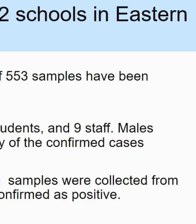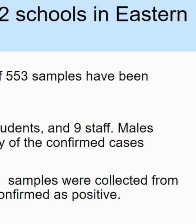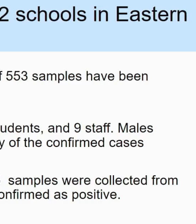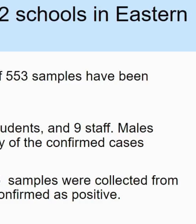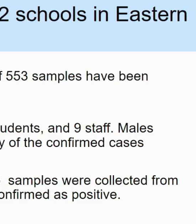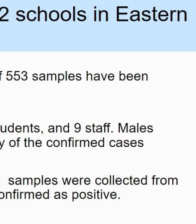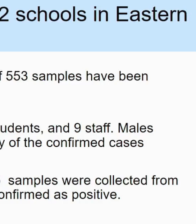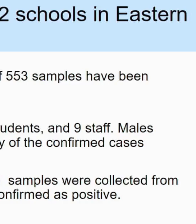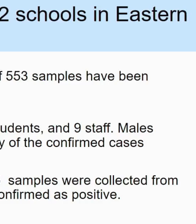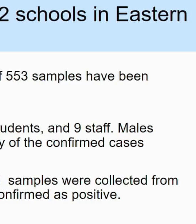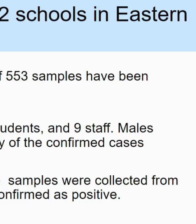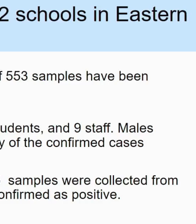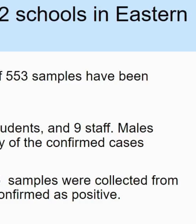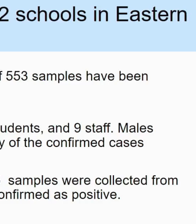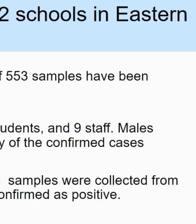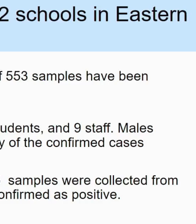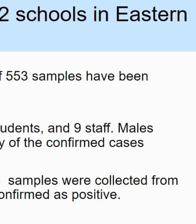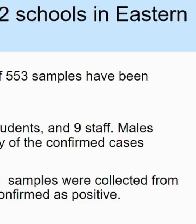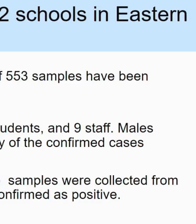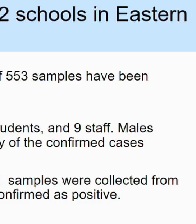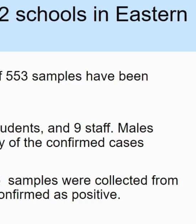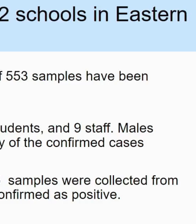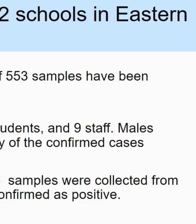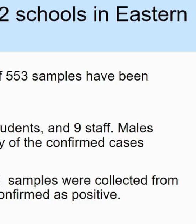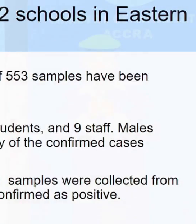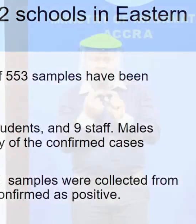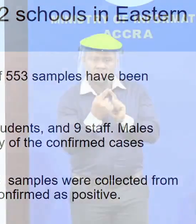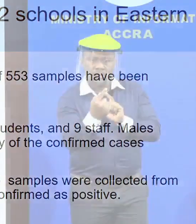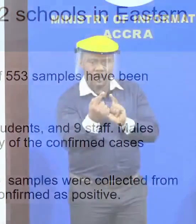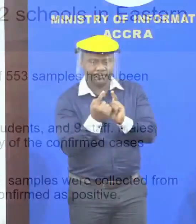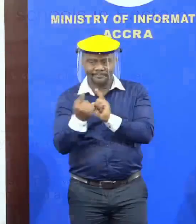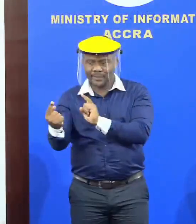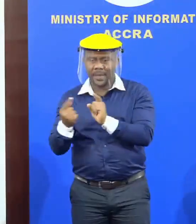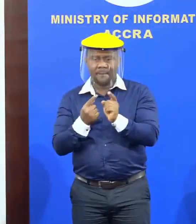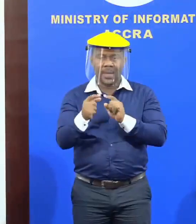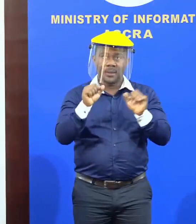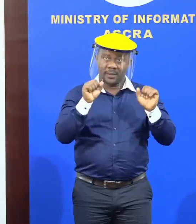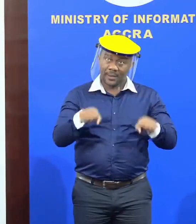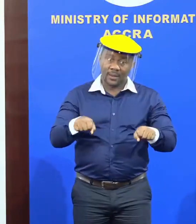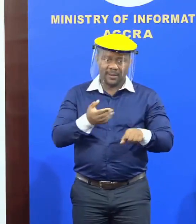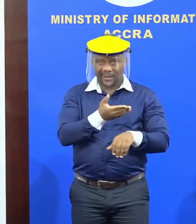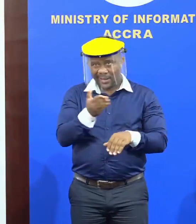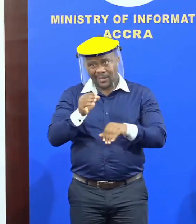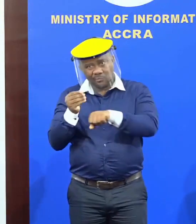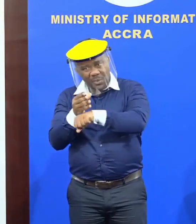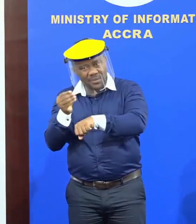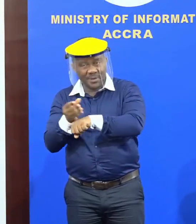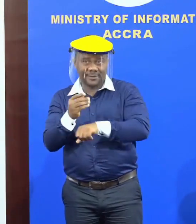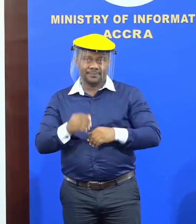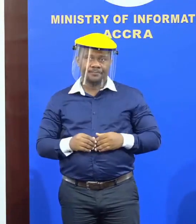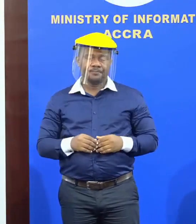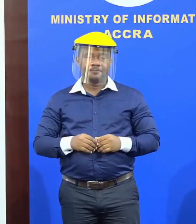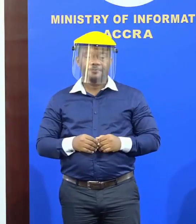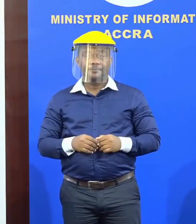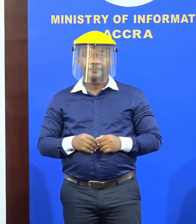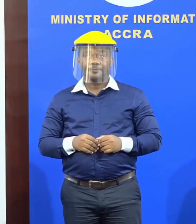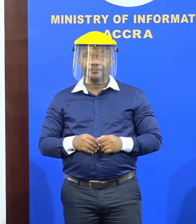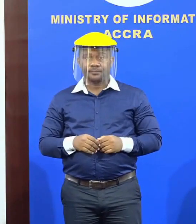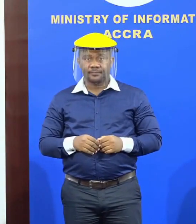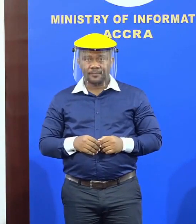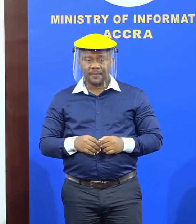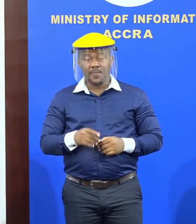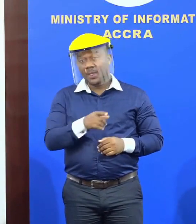on how to improve the social distancing among others protocol to cut down spread. And so all of them